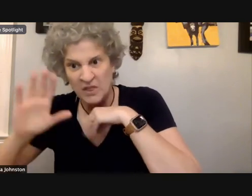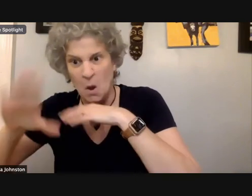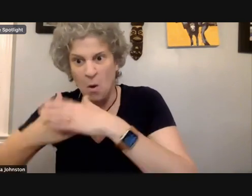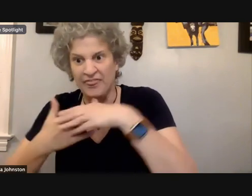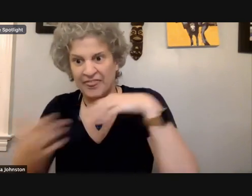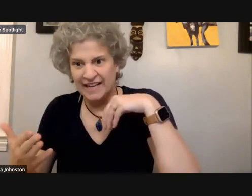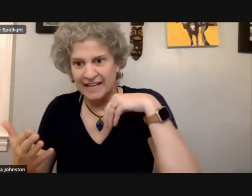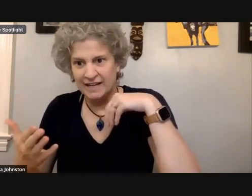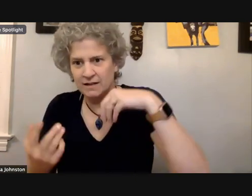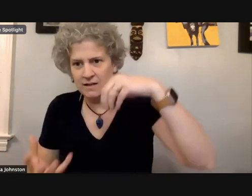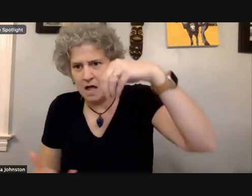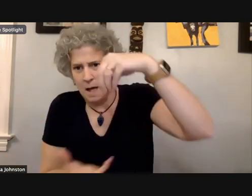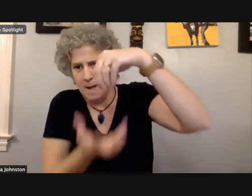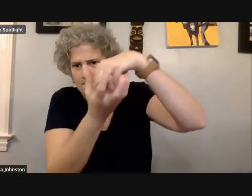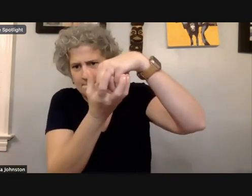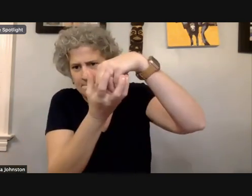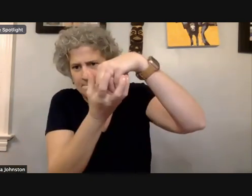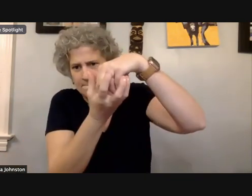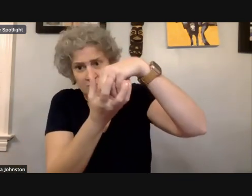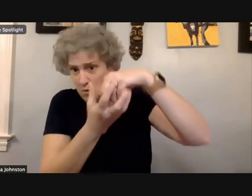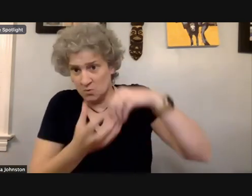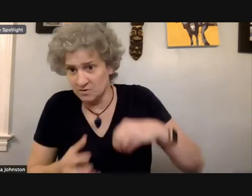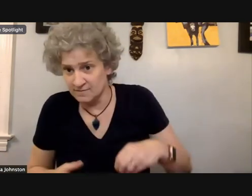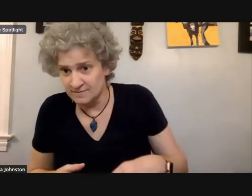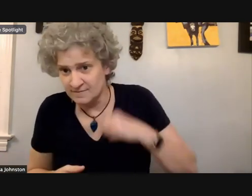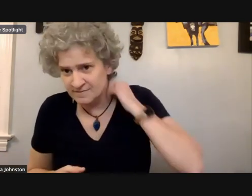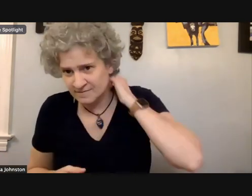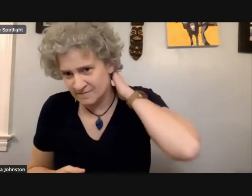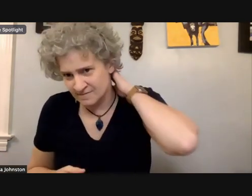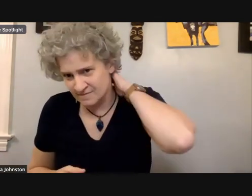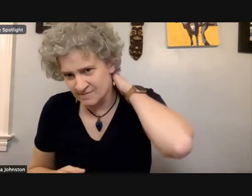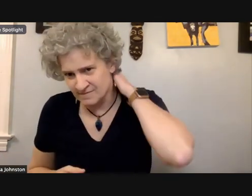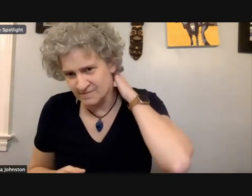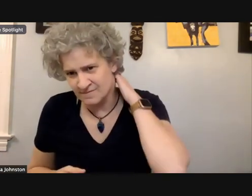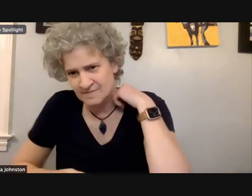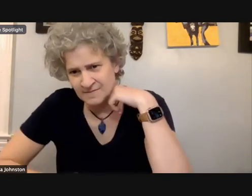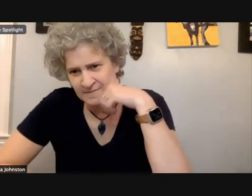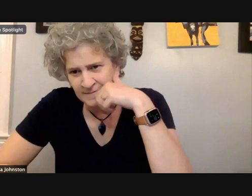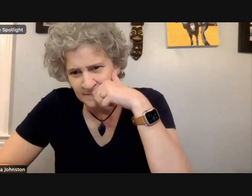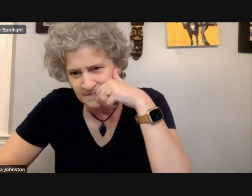you add is it the whole thing?